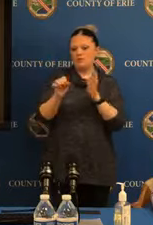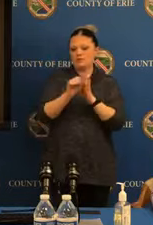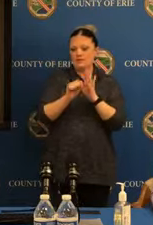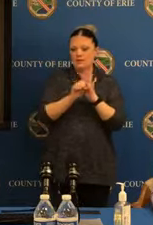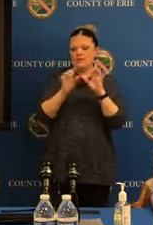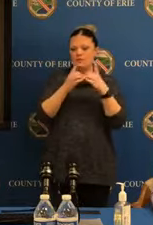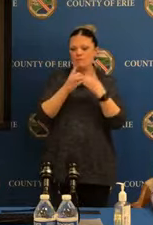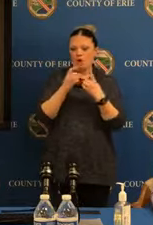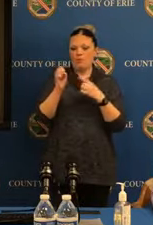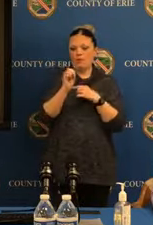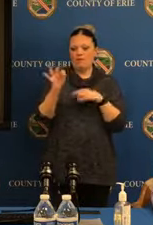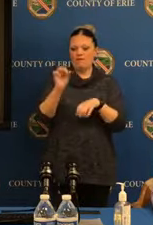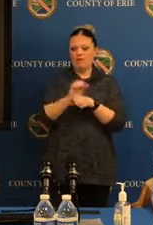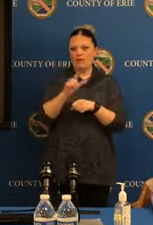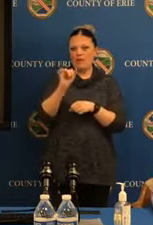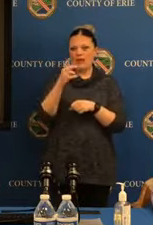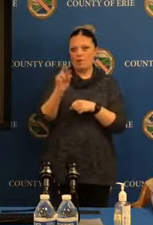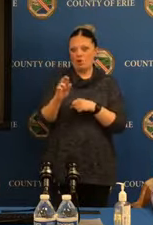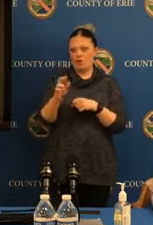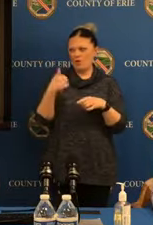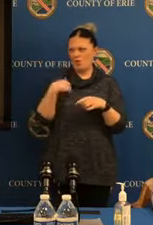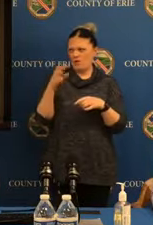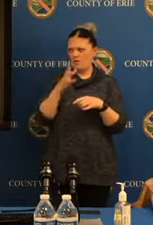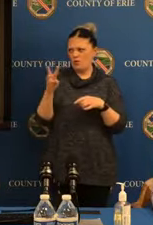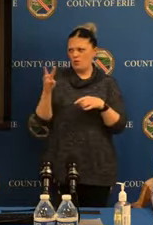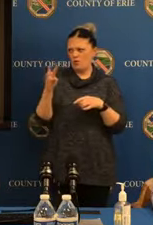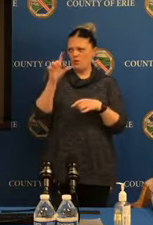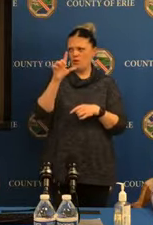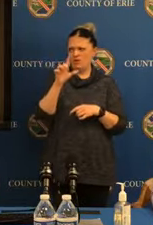State Department of Labor. Do we have a website for them, friends?